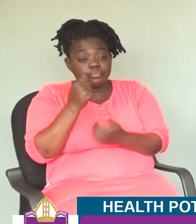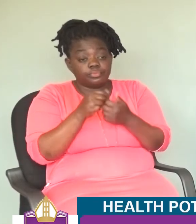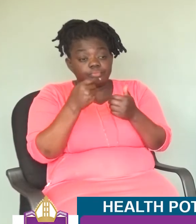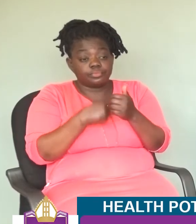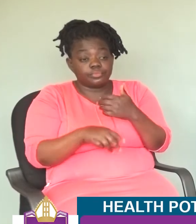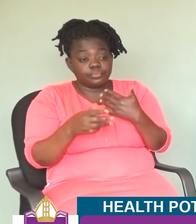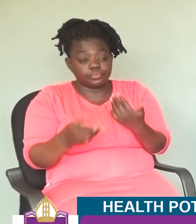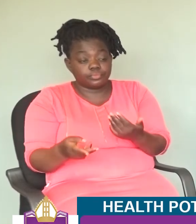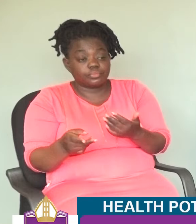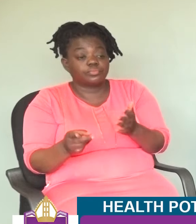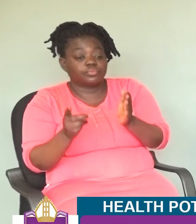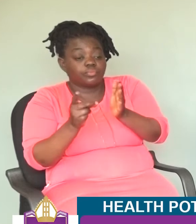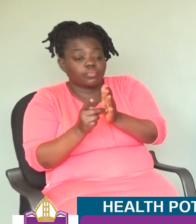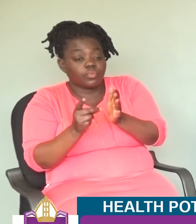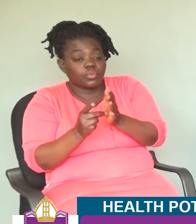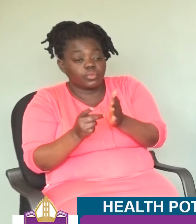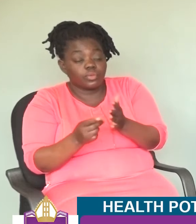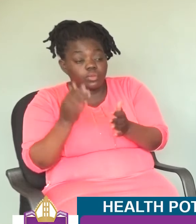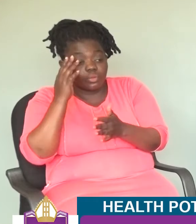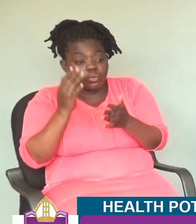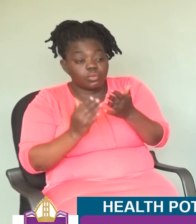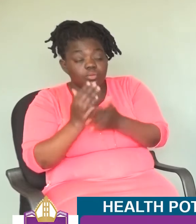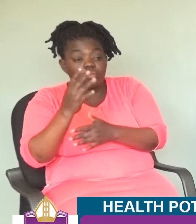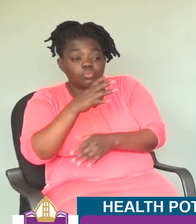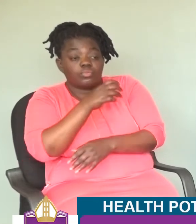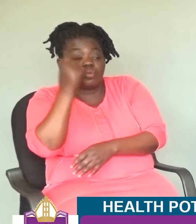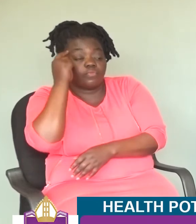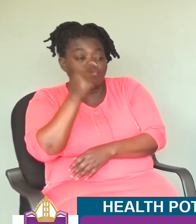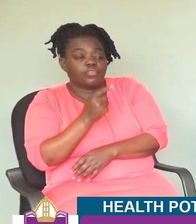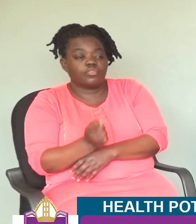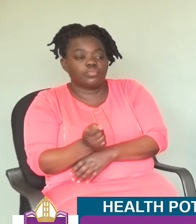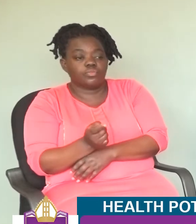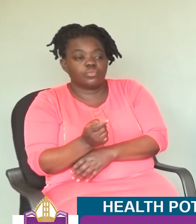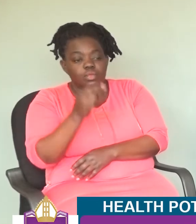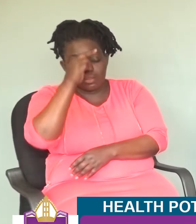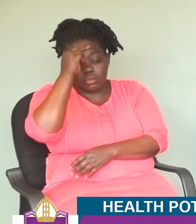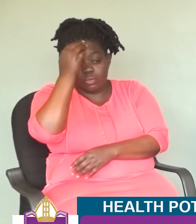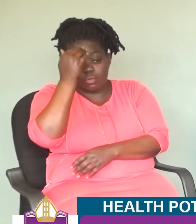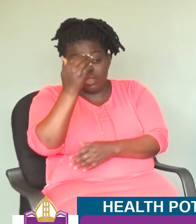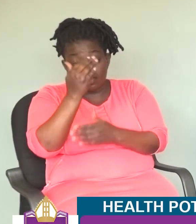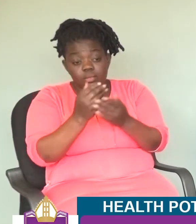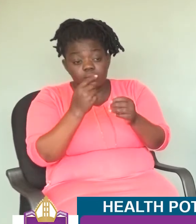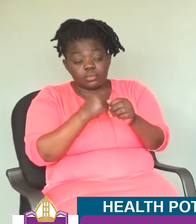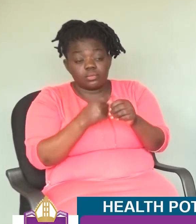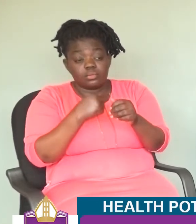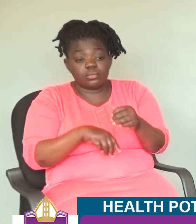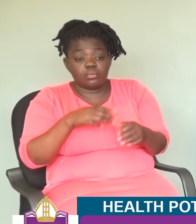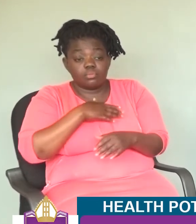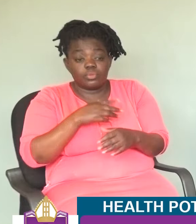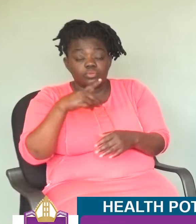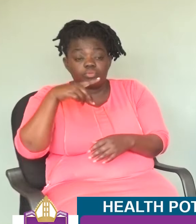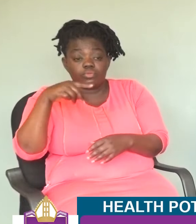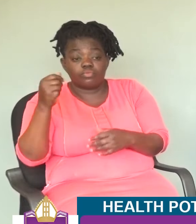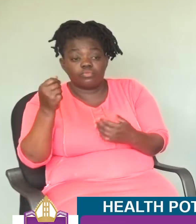the clinicians to find out which one is the true pressure for you. So that's the reason why sometimes we always say that please, people should go